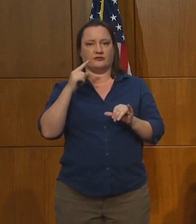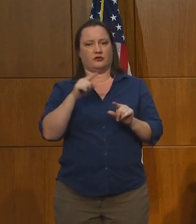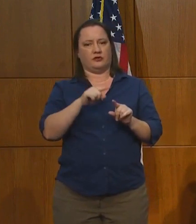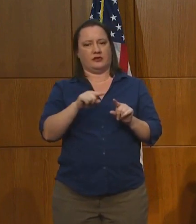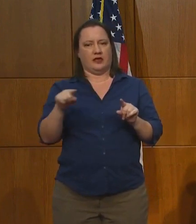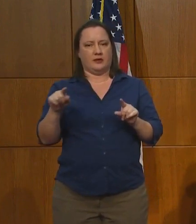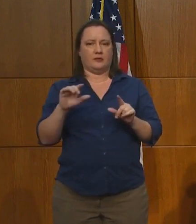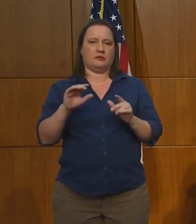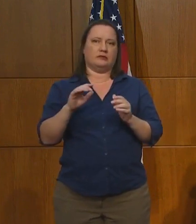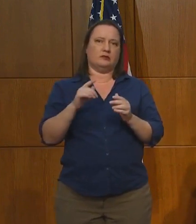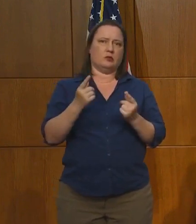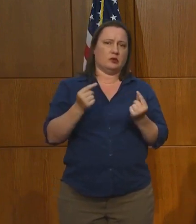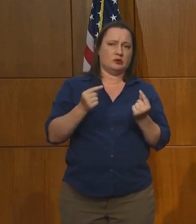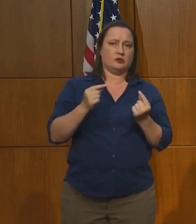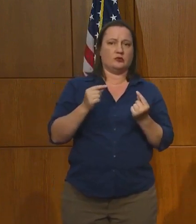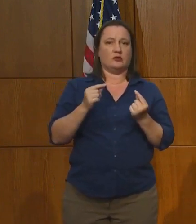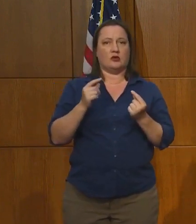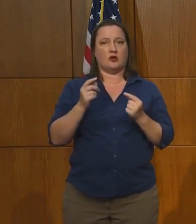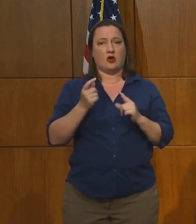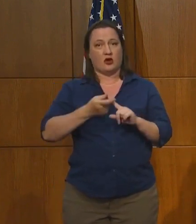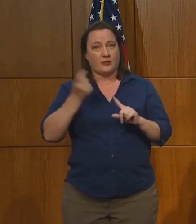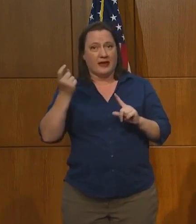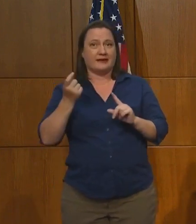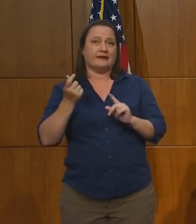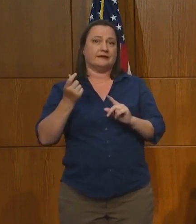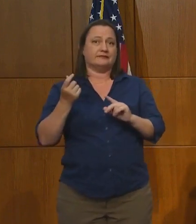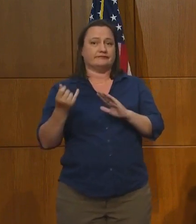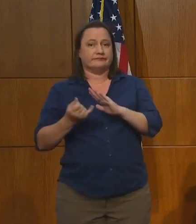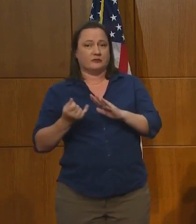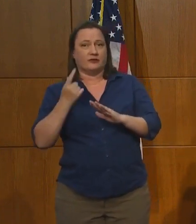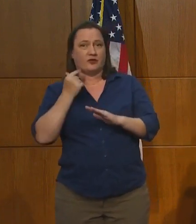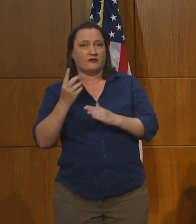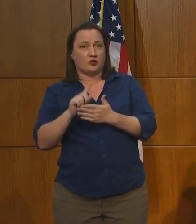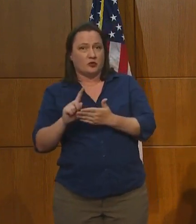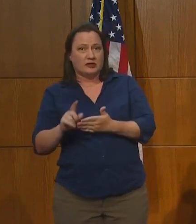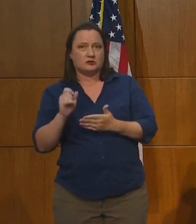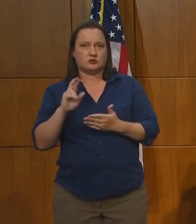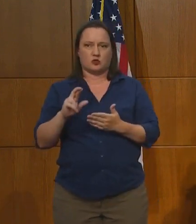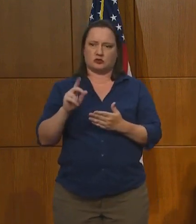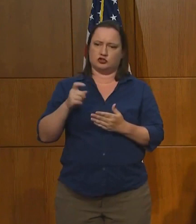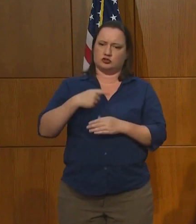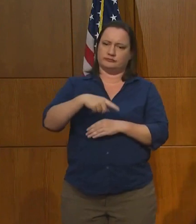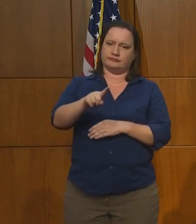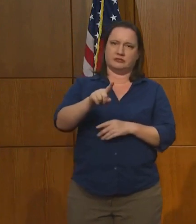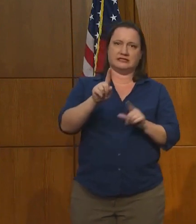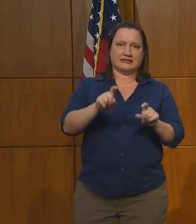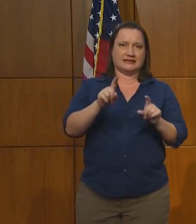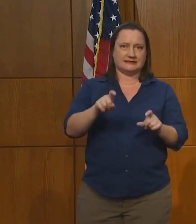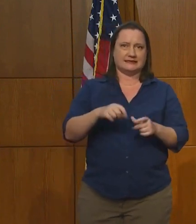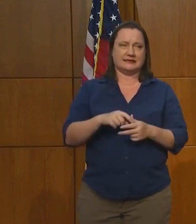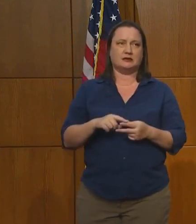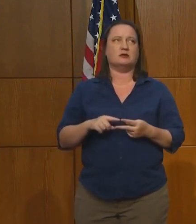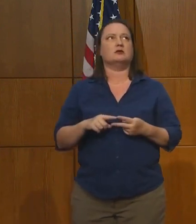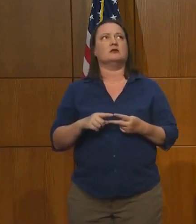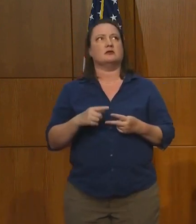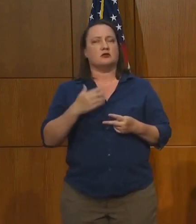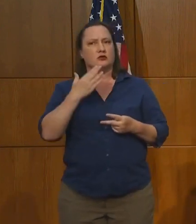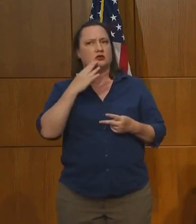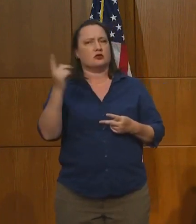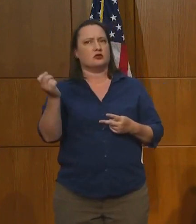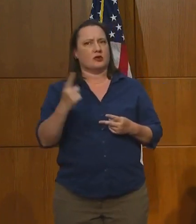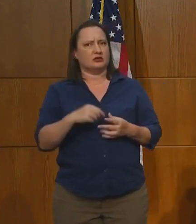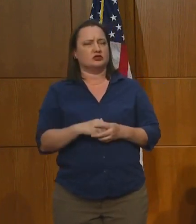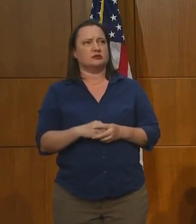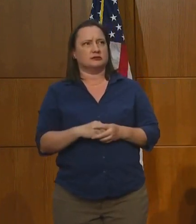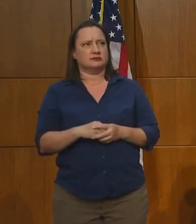out for a couple weeks? Just for those businesses who are seeking guidance for their employees. Yeah, no, that's a great question, Andre, and I